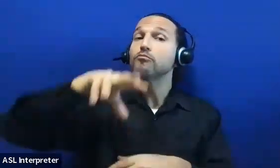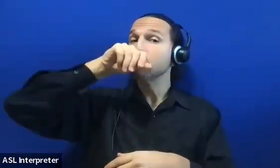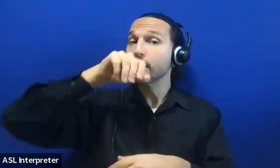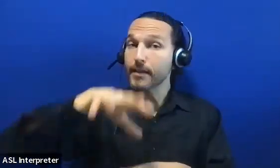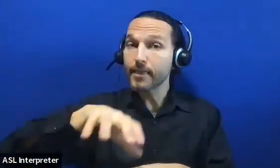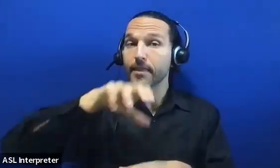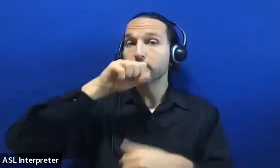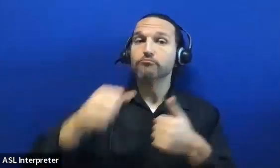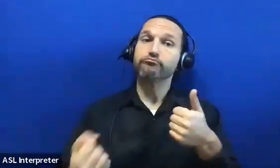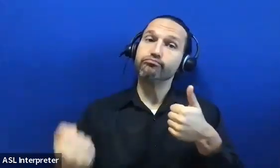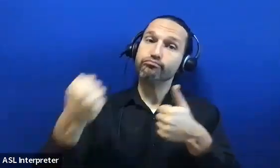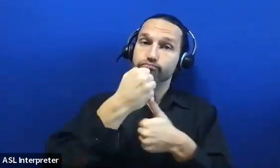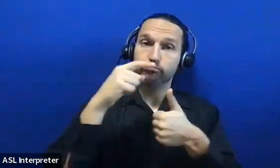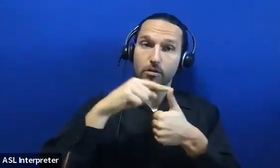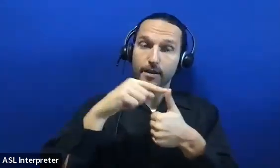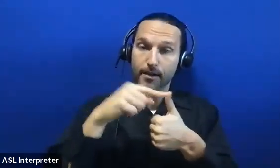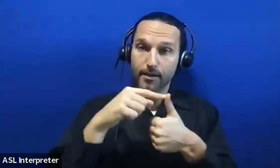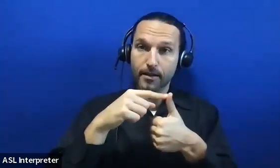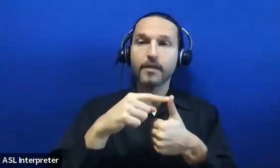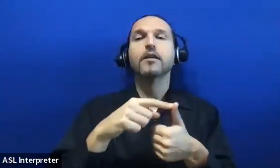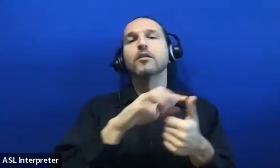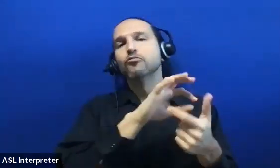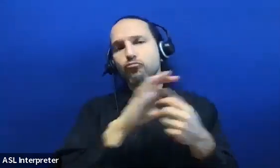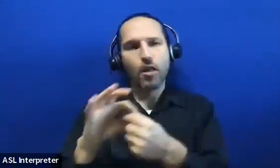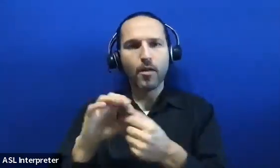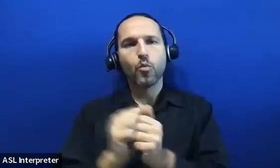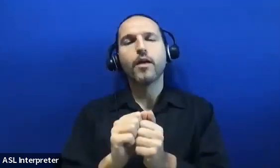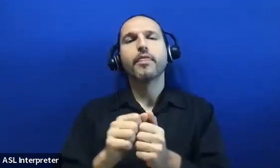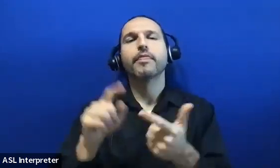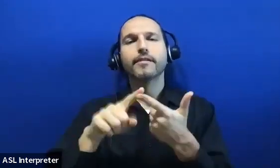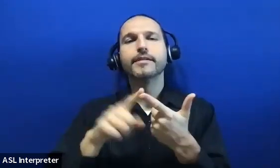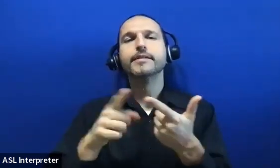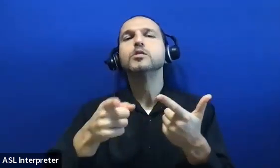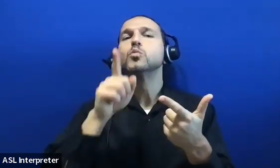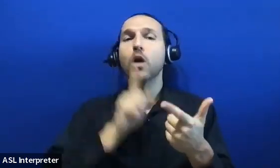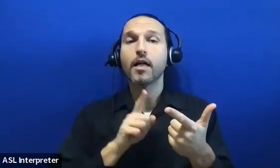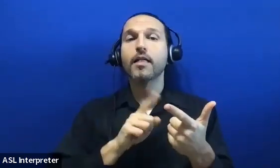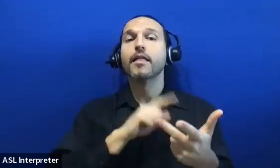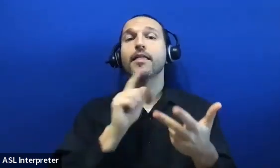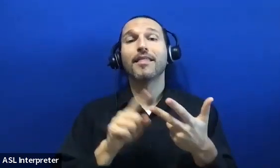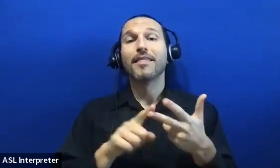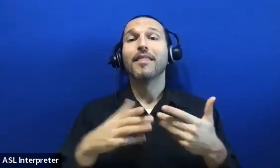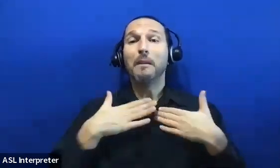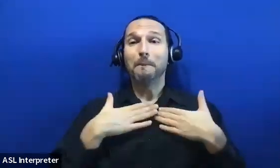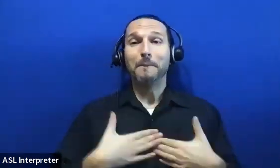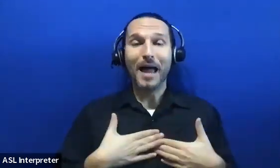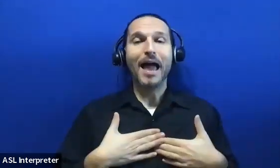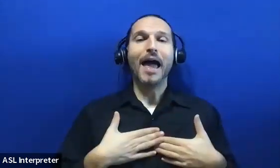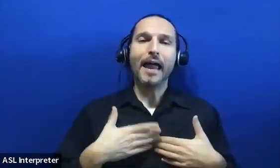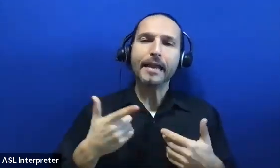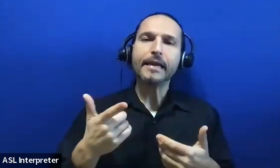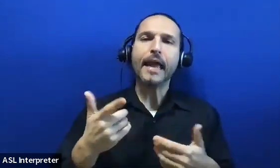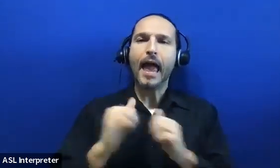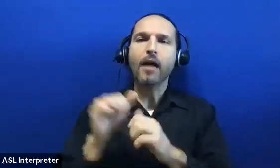thing. Breathing has to be coordinated with swallowing, and the position that our body is in can either make that breathing easier or